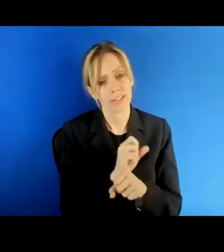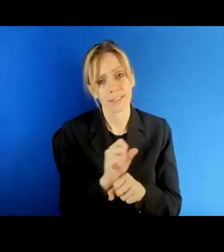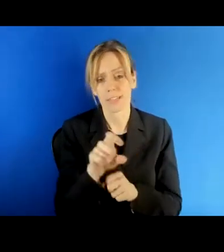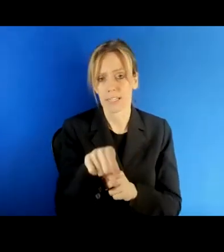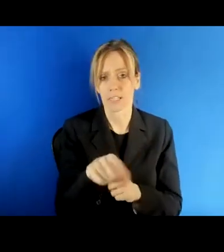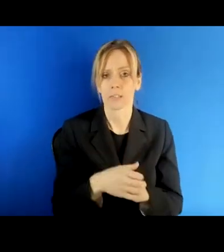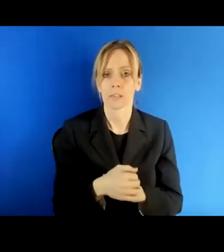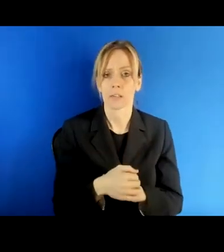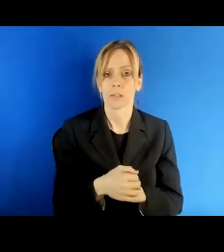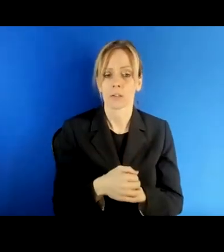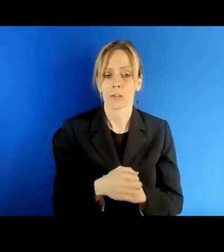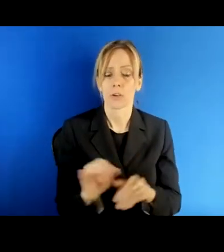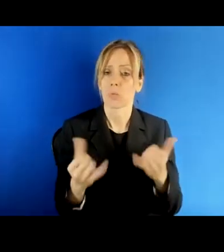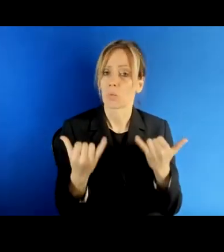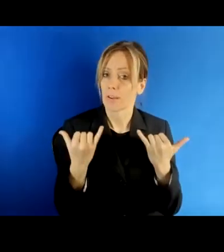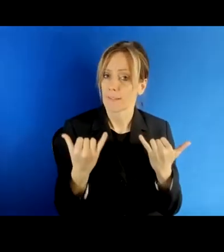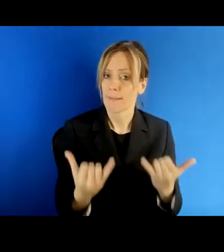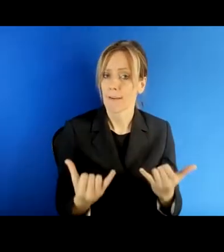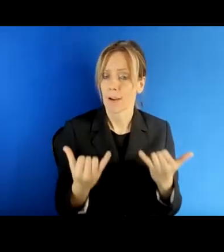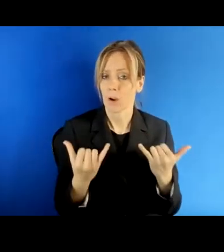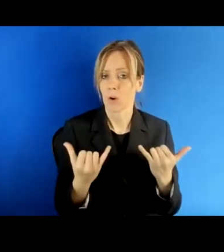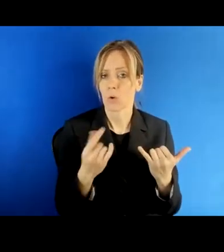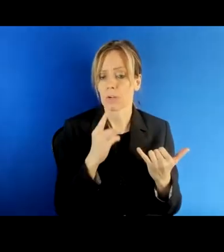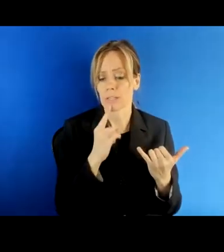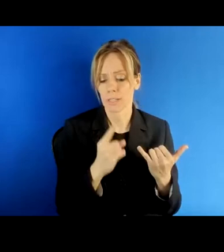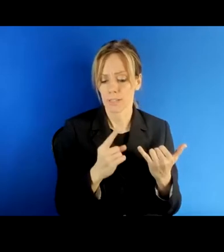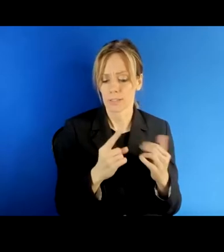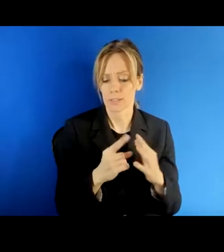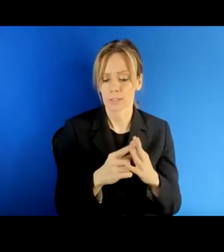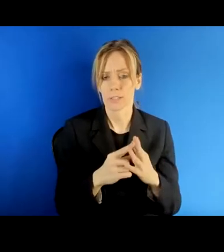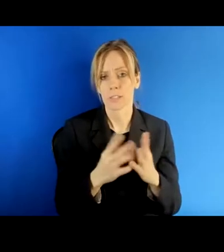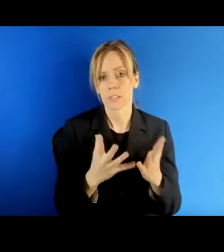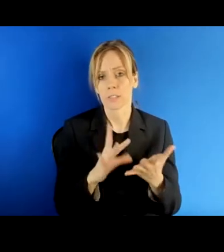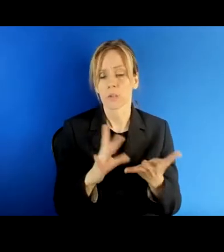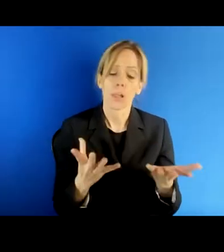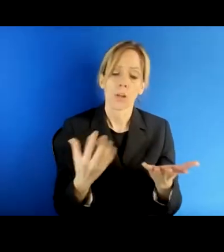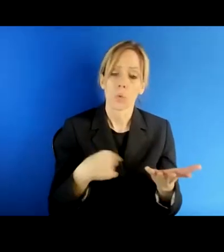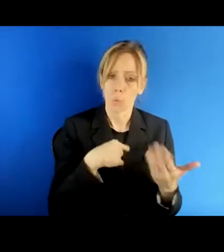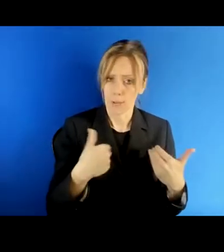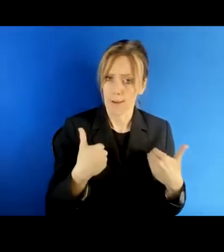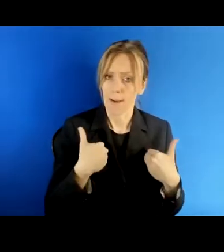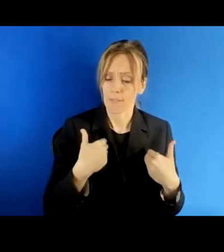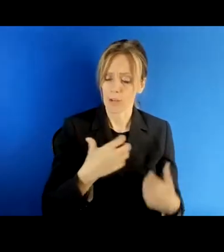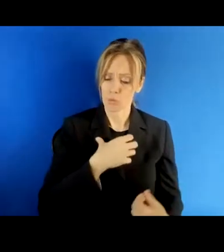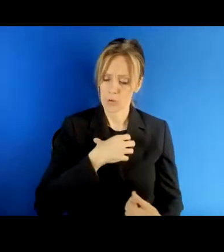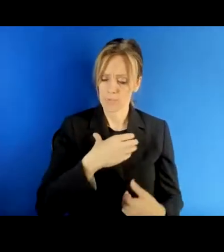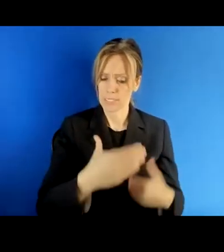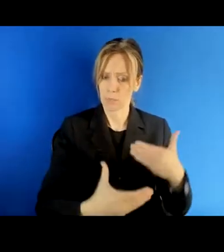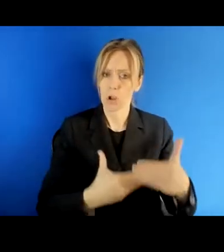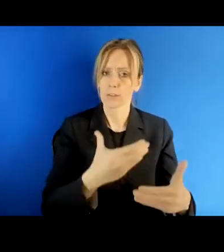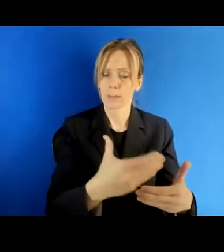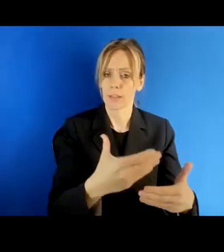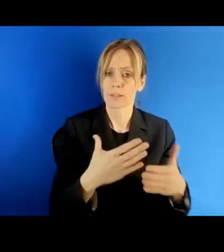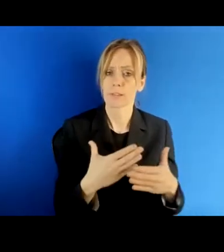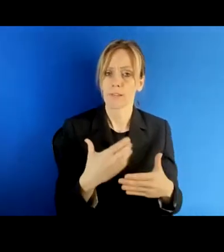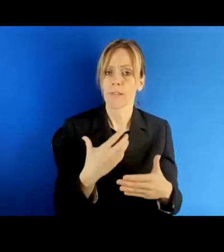point, it's more a matter of, we developed a grievance process and a process of tracking developments that